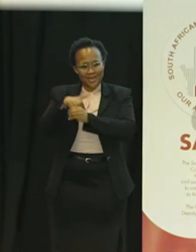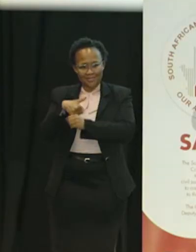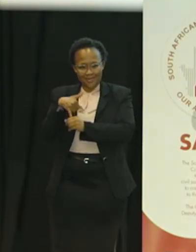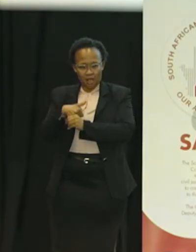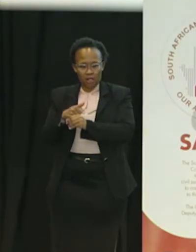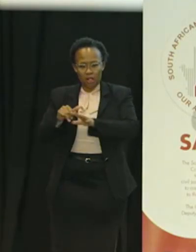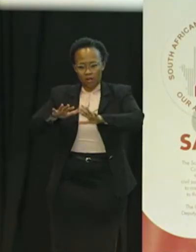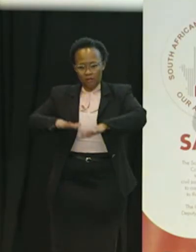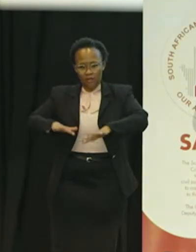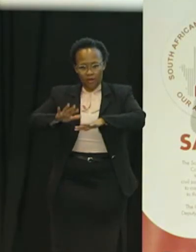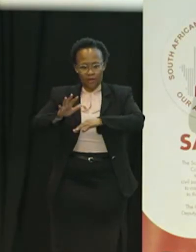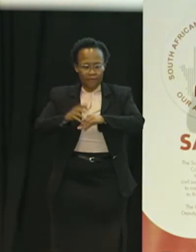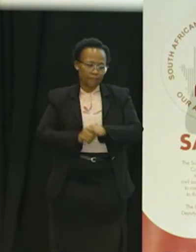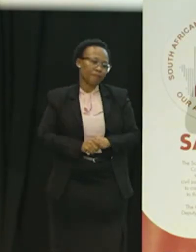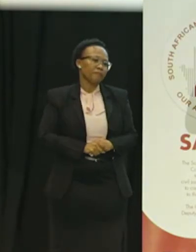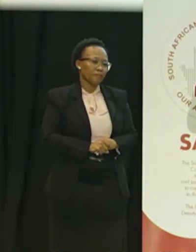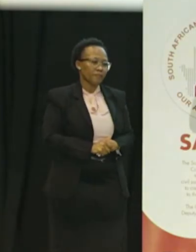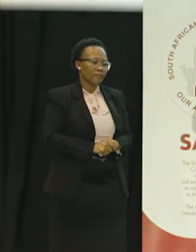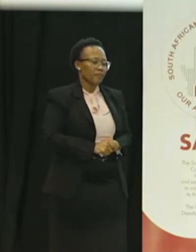Lubricant,